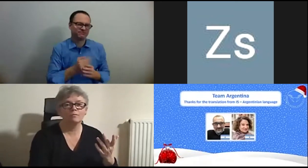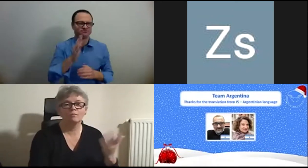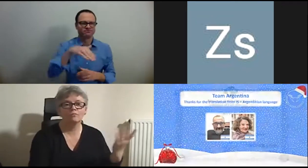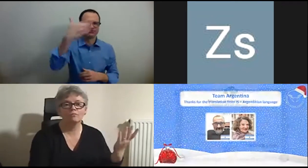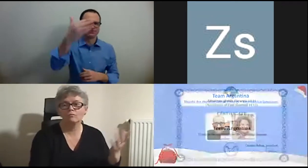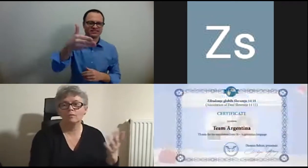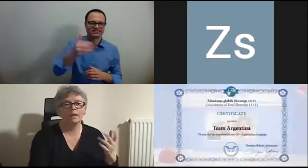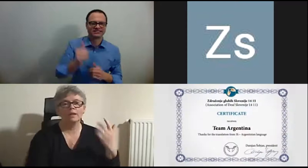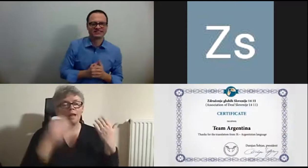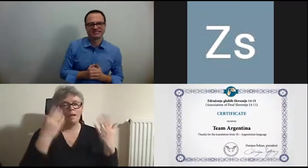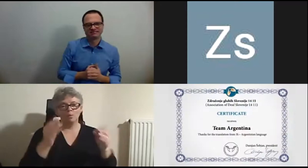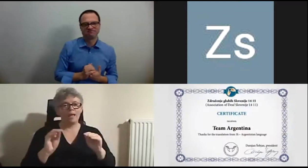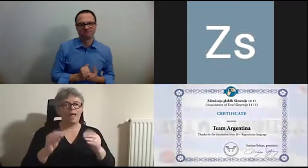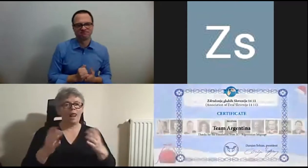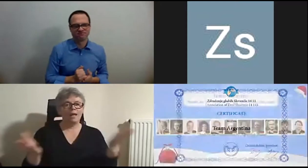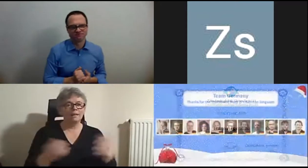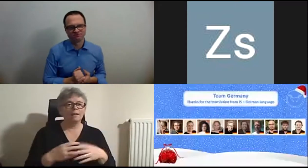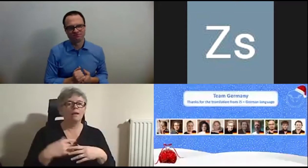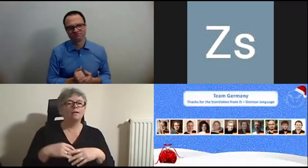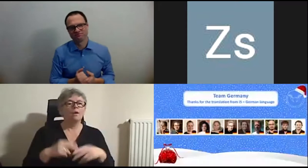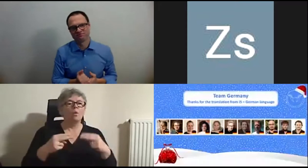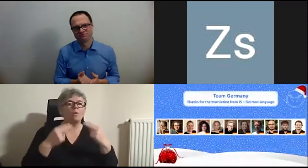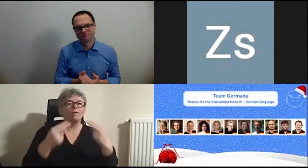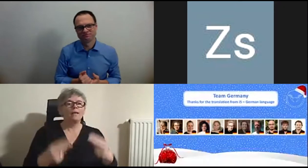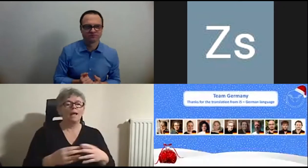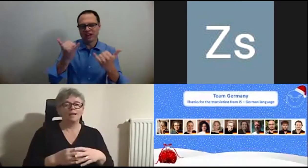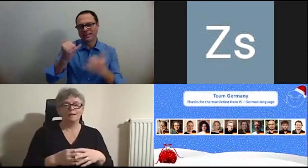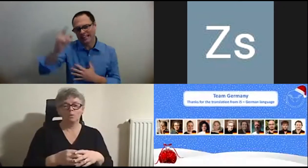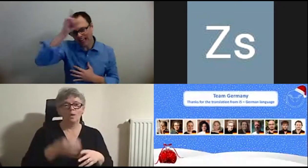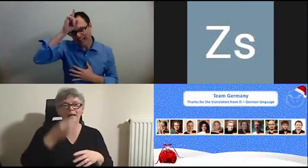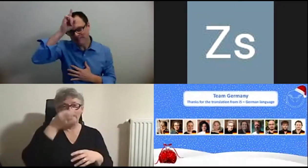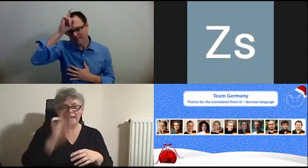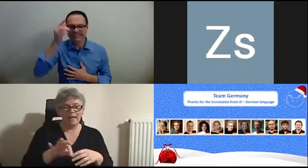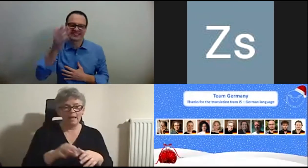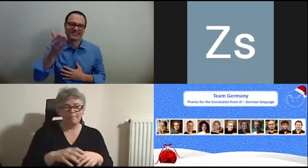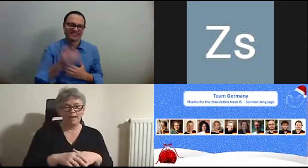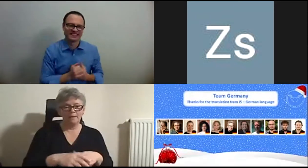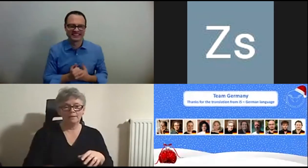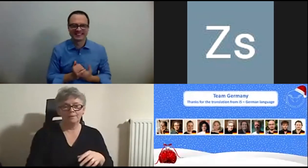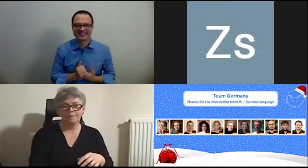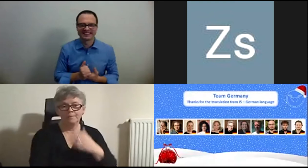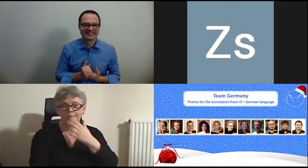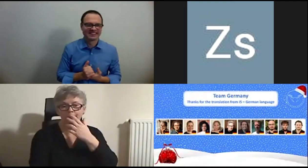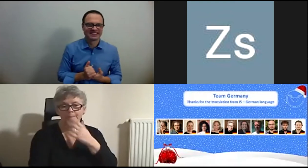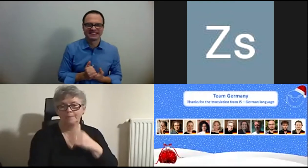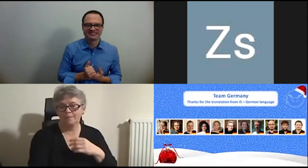Juan had to go to his next job. Okay. Next team, please.